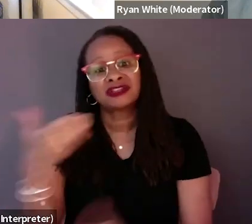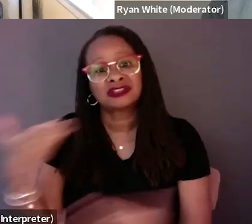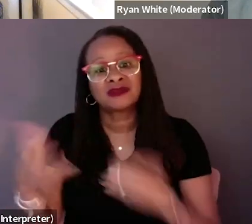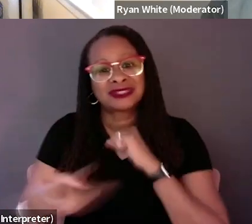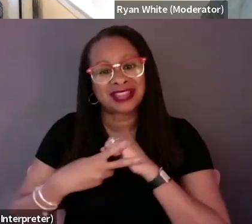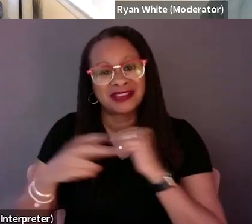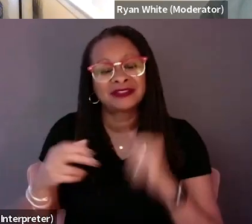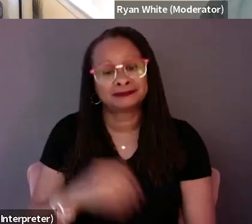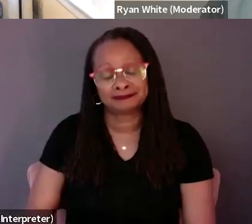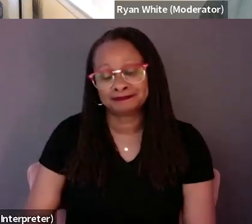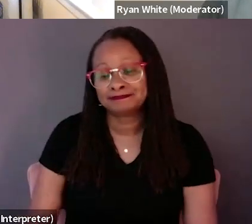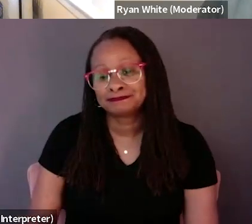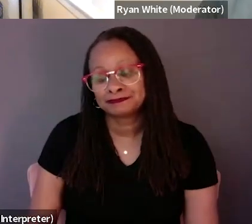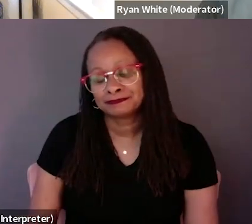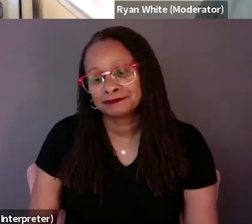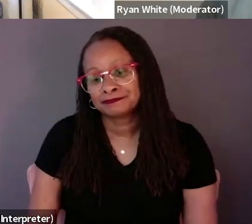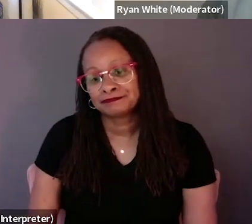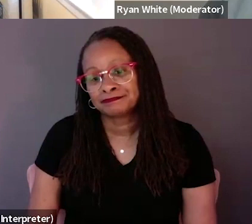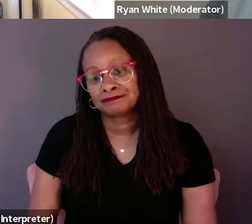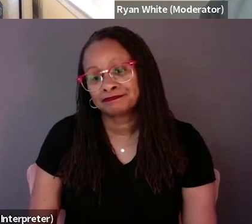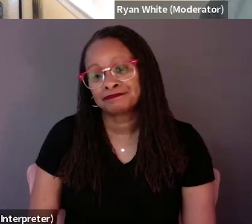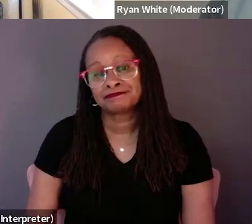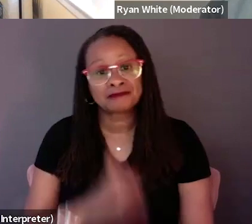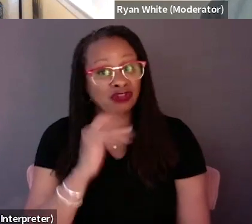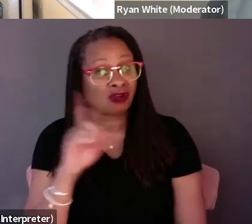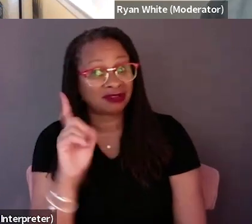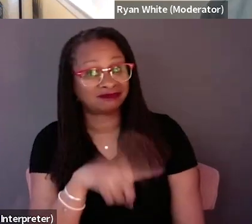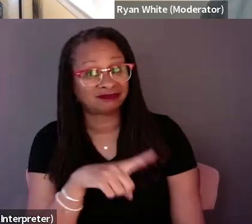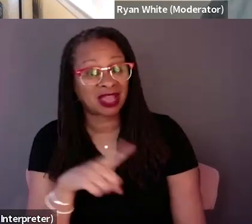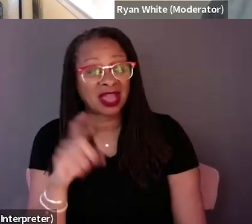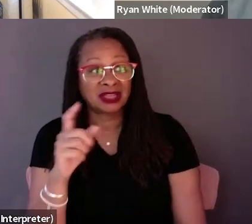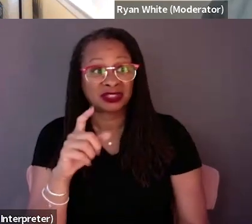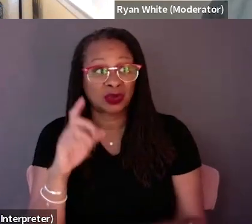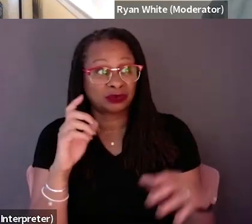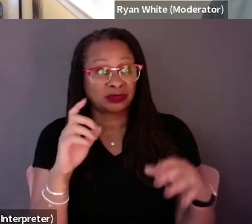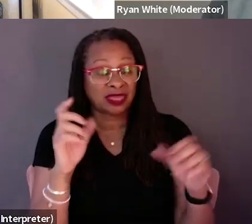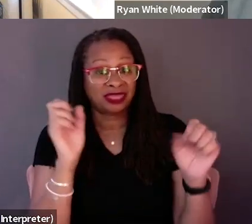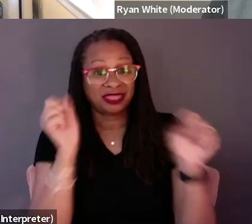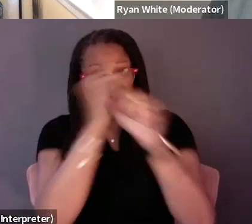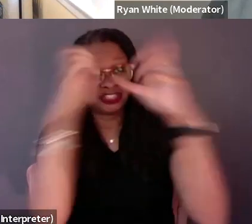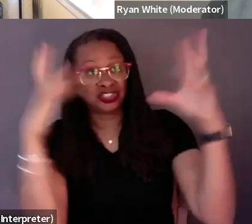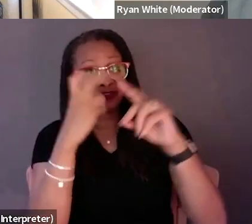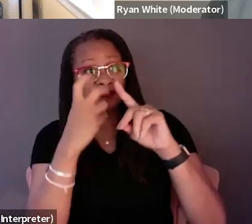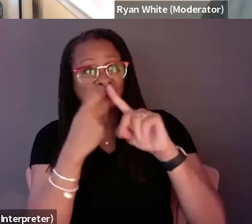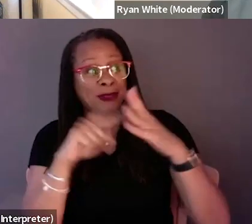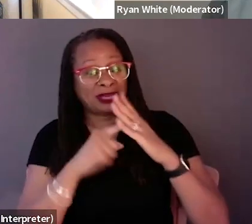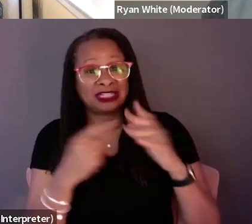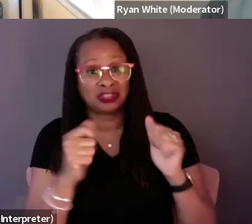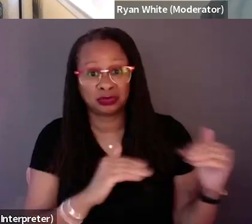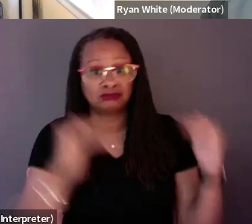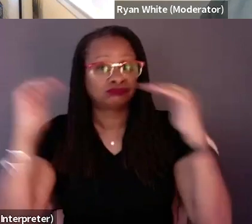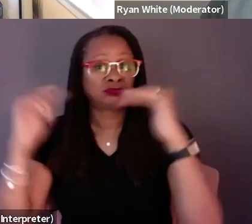tapes. And was the vision from the beginning then to scale up to modern day, I would assume? And then how did